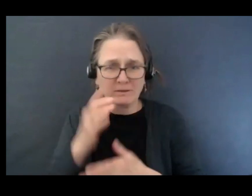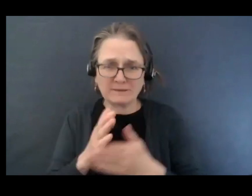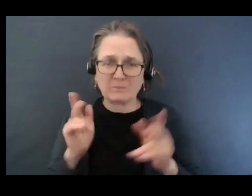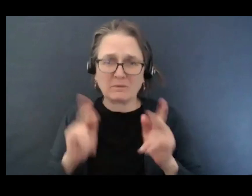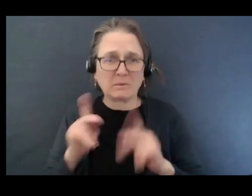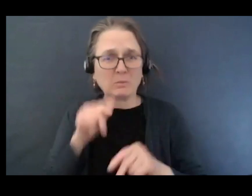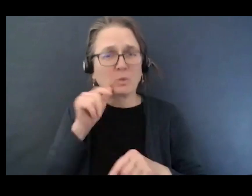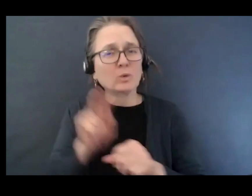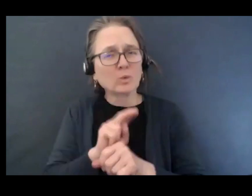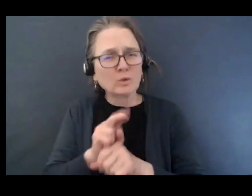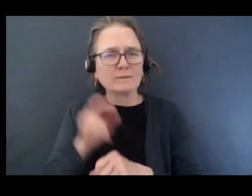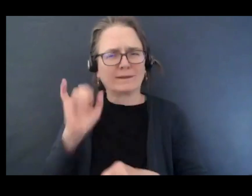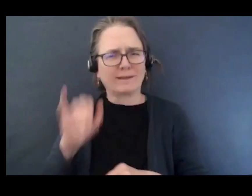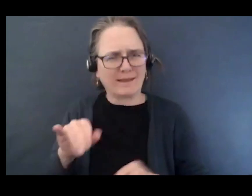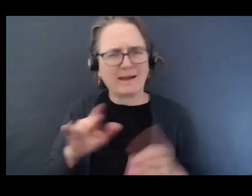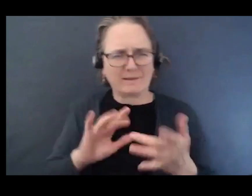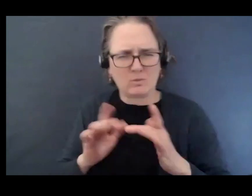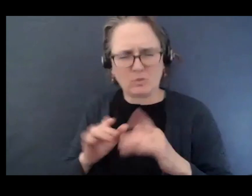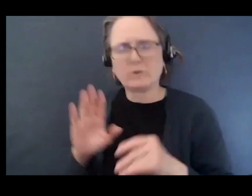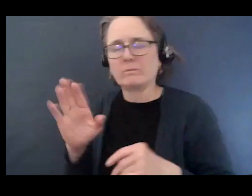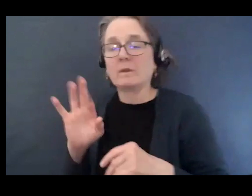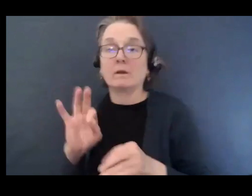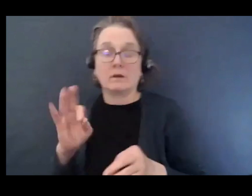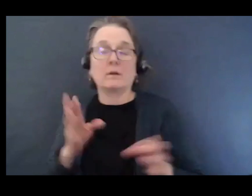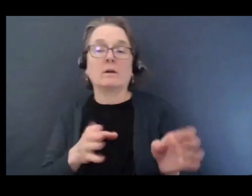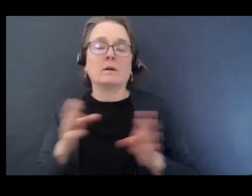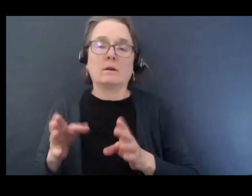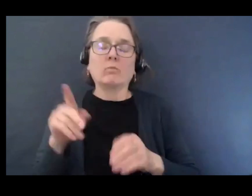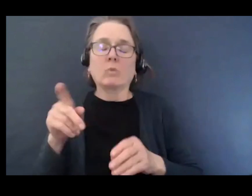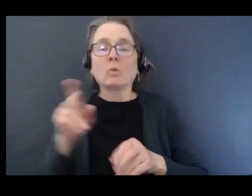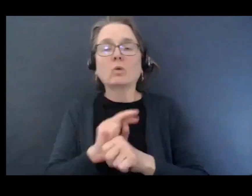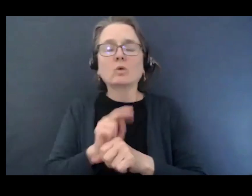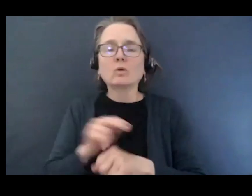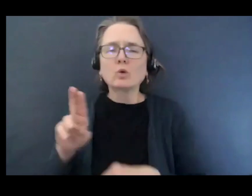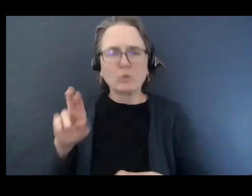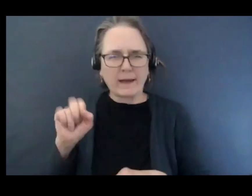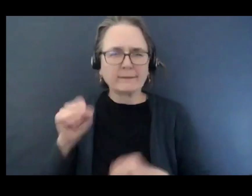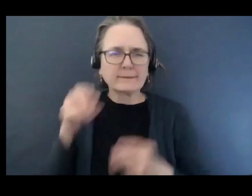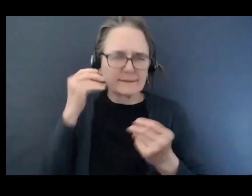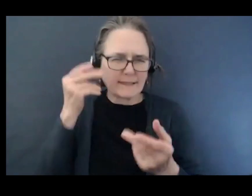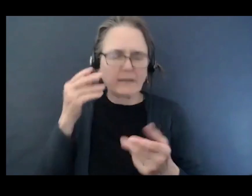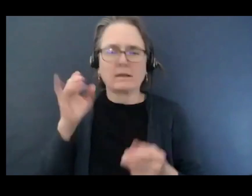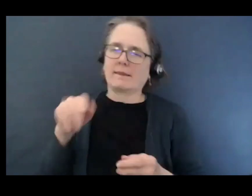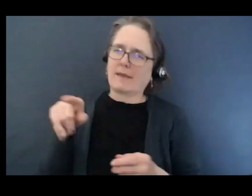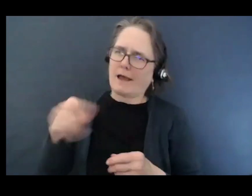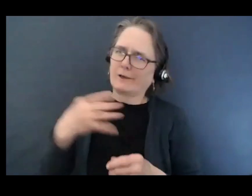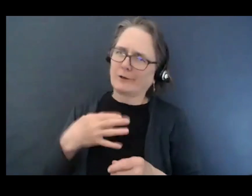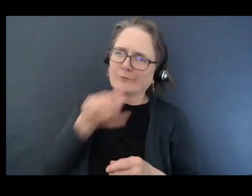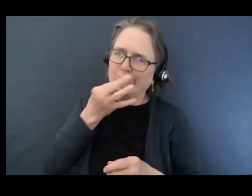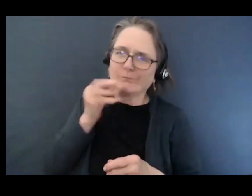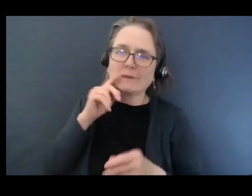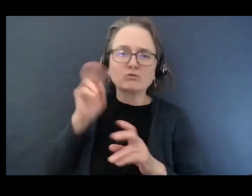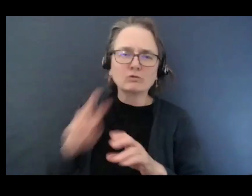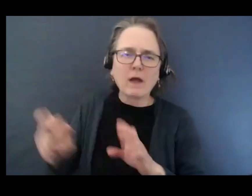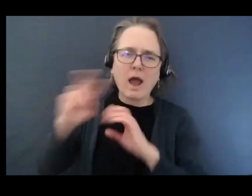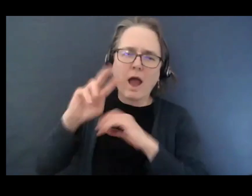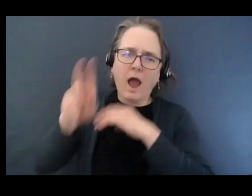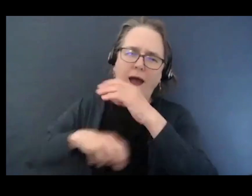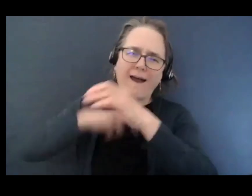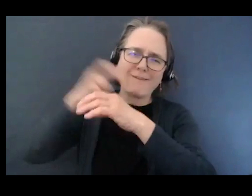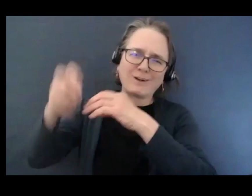And then I just have a question about you used US data, and you get to work all over the world, which I'm kind of jealous